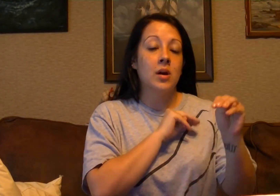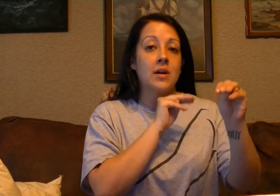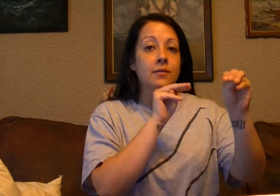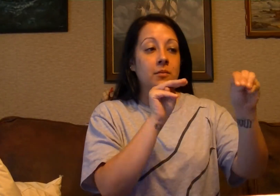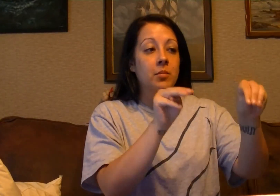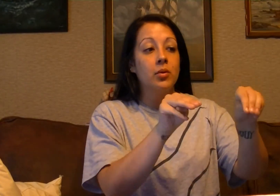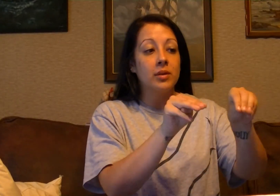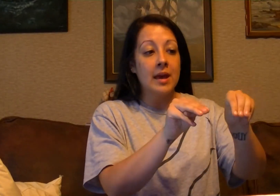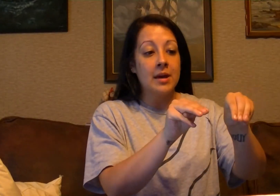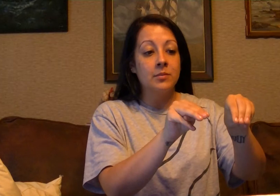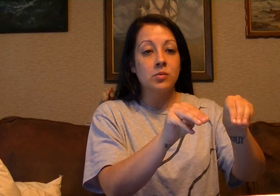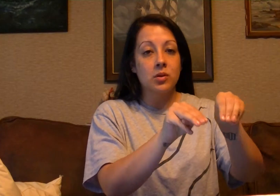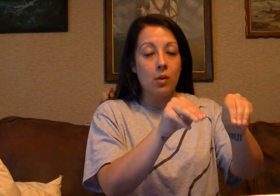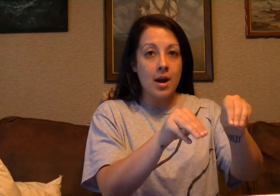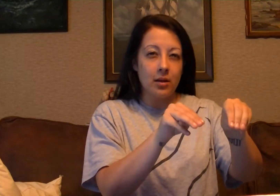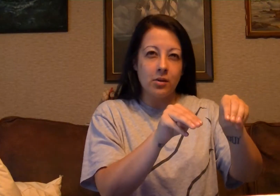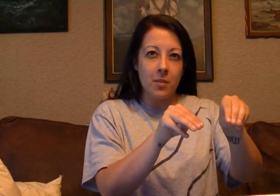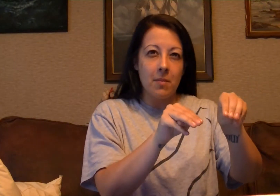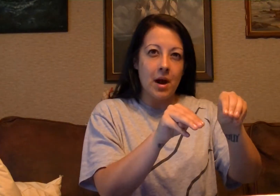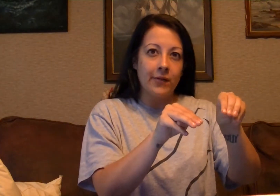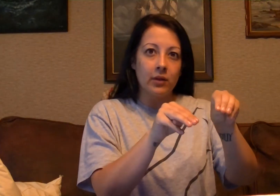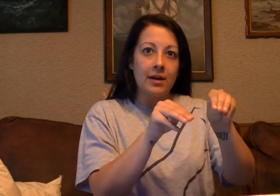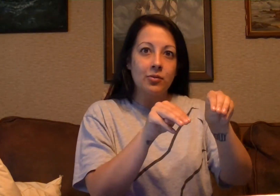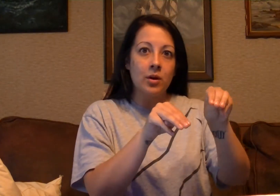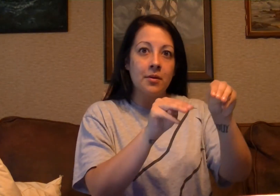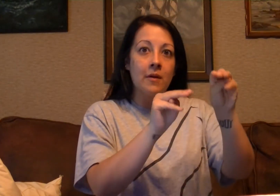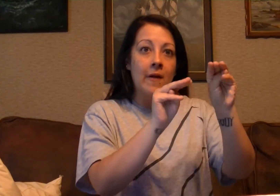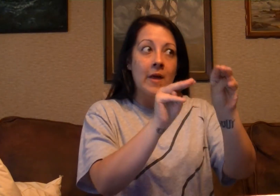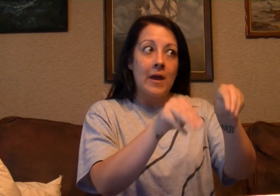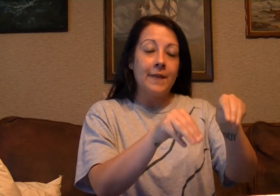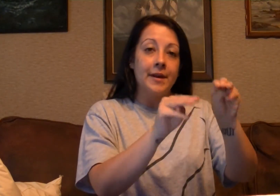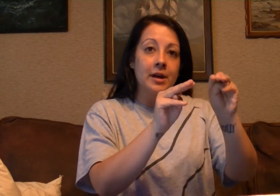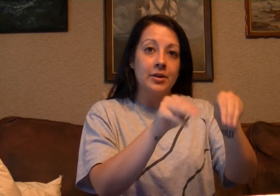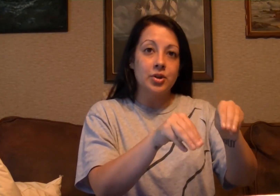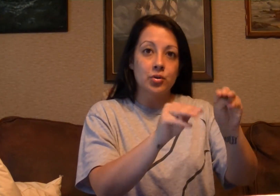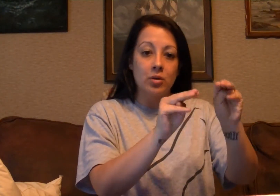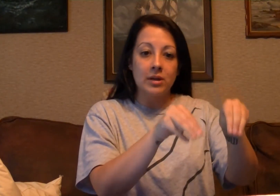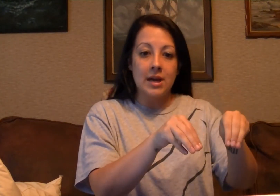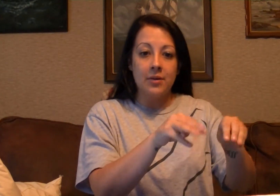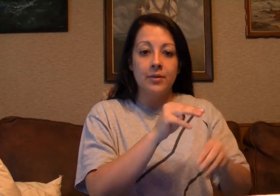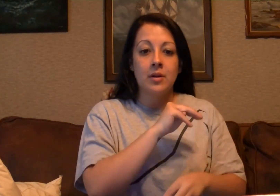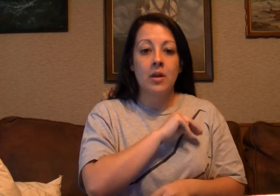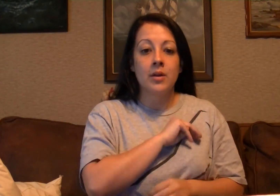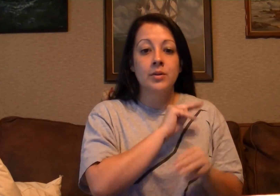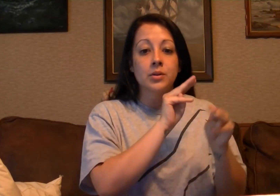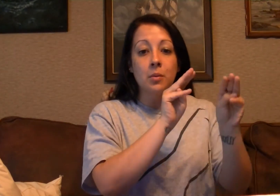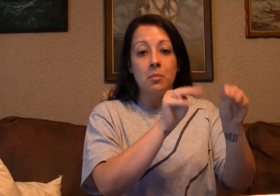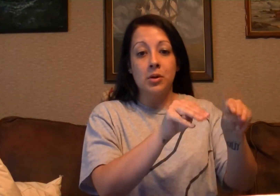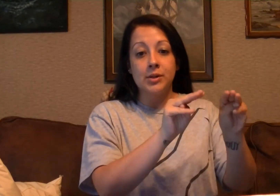have both M's with the right a little bit behind the left one, and they kind of stroke down. So